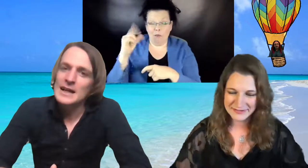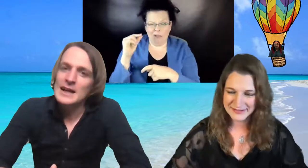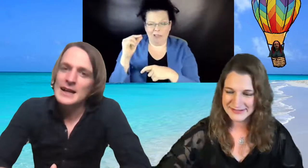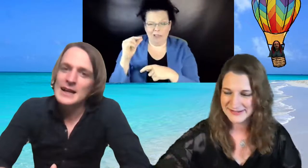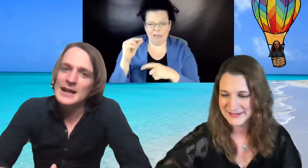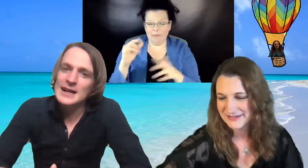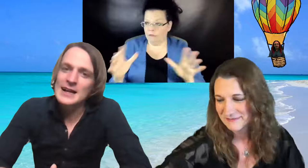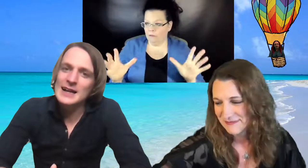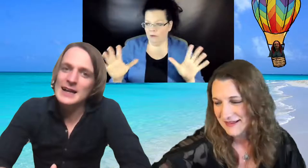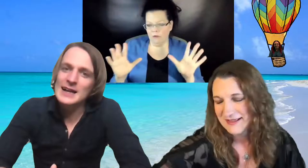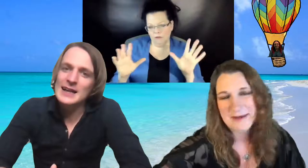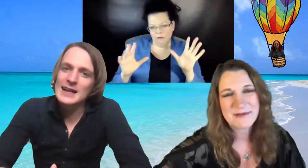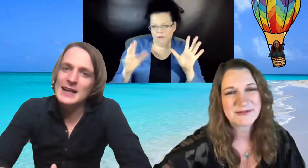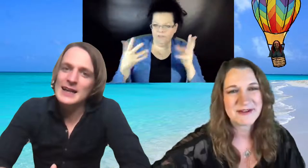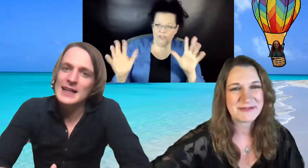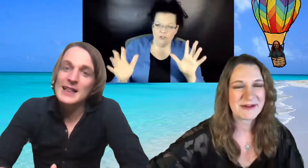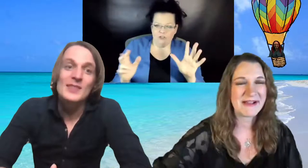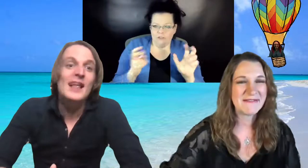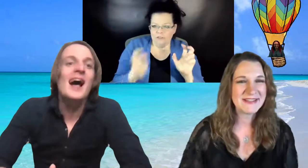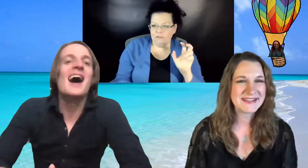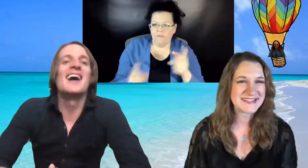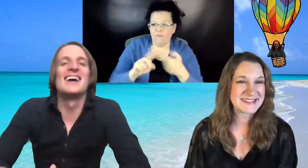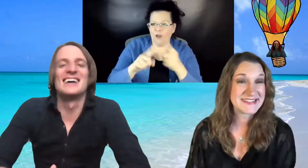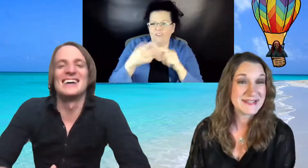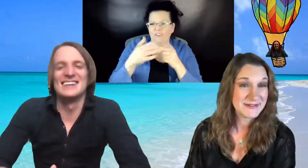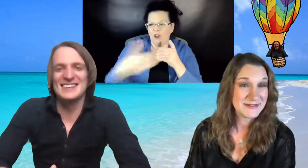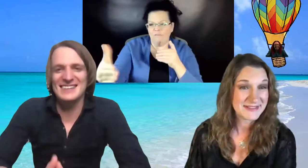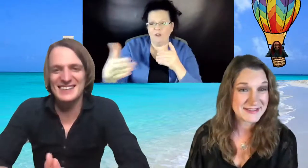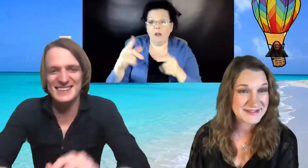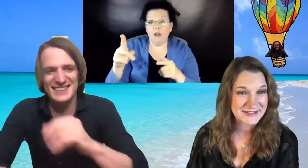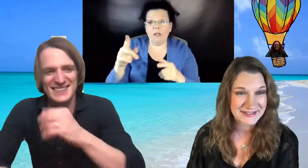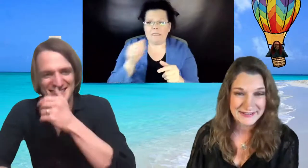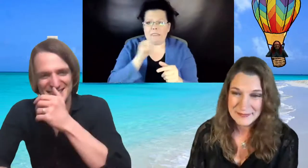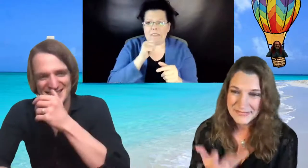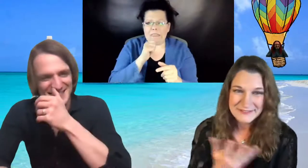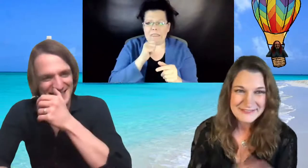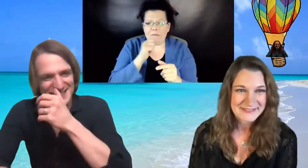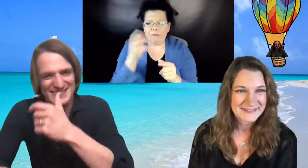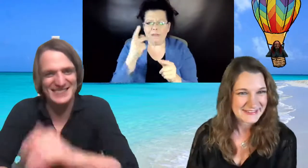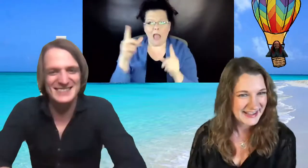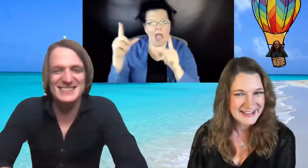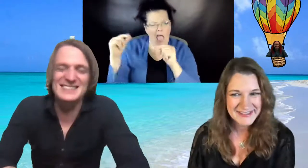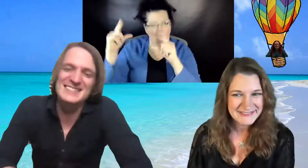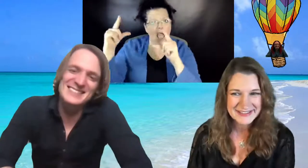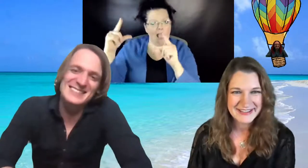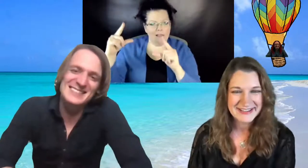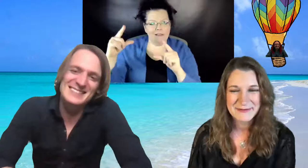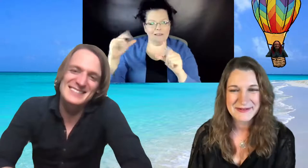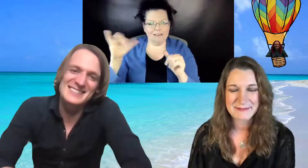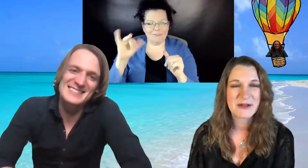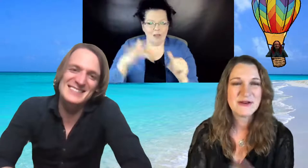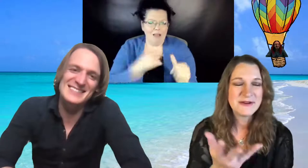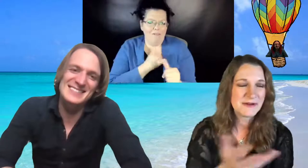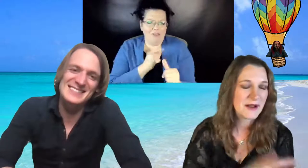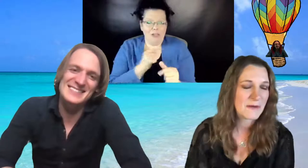like, oh, that's it. I'm your friend forever. I feel like it's a secret that you share. I love it. I